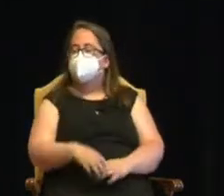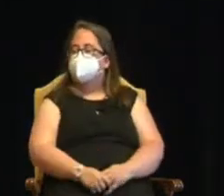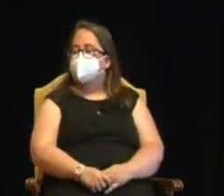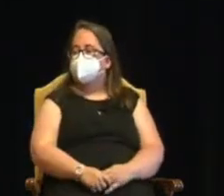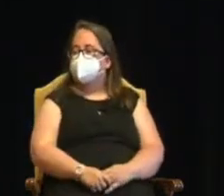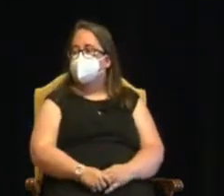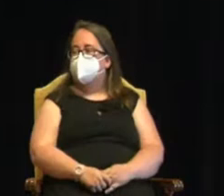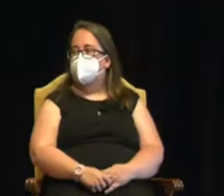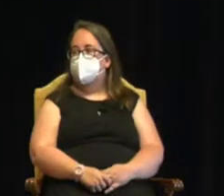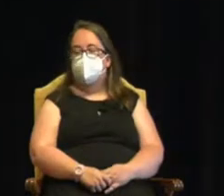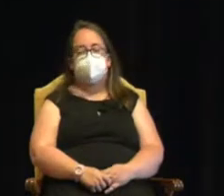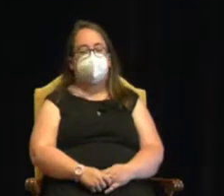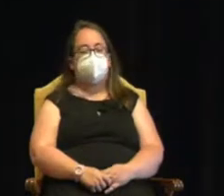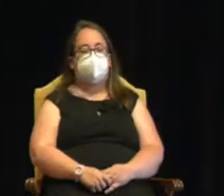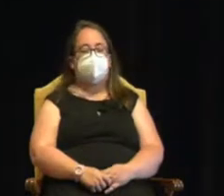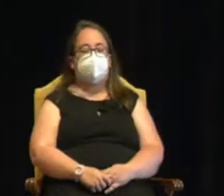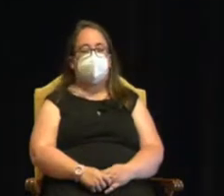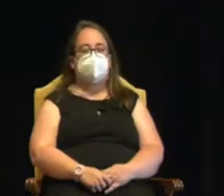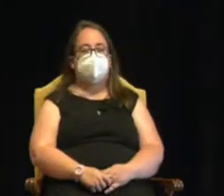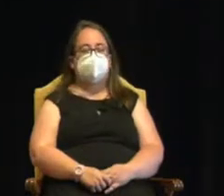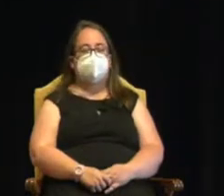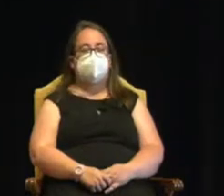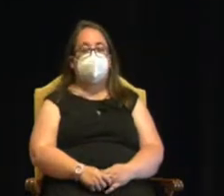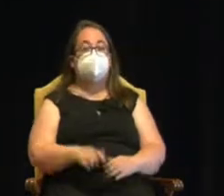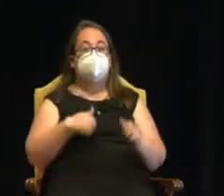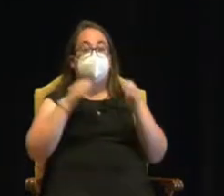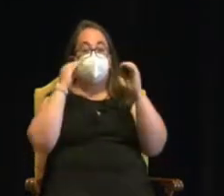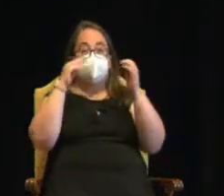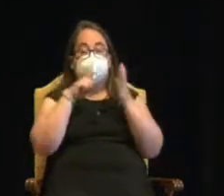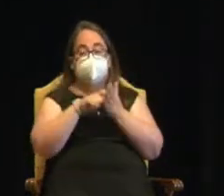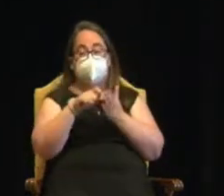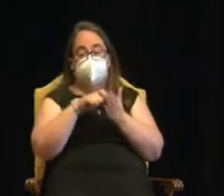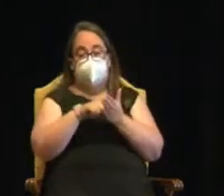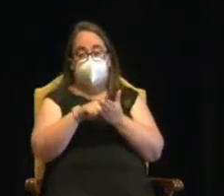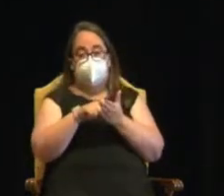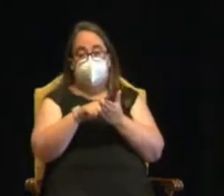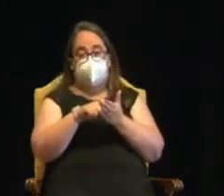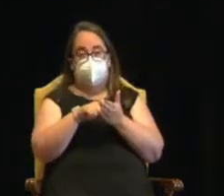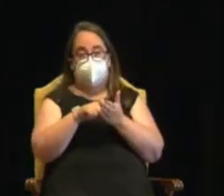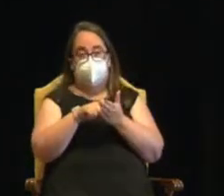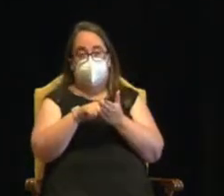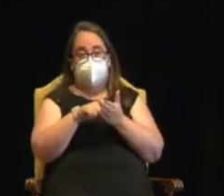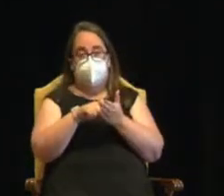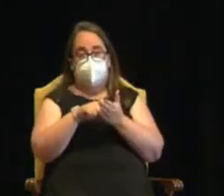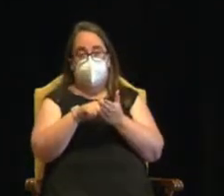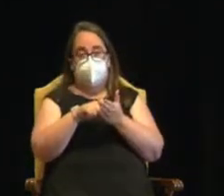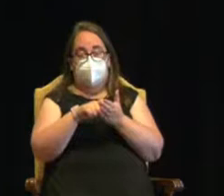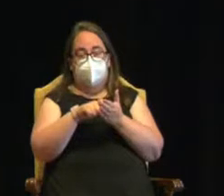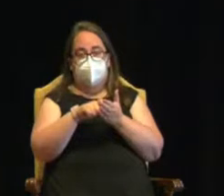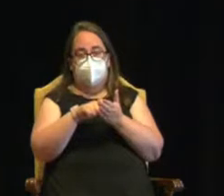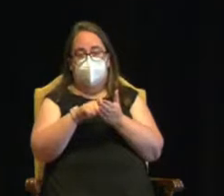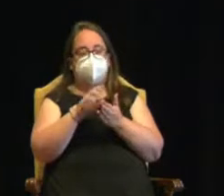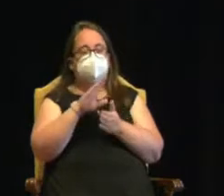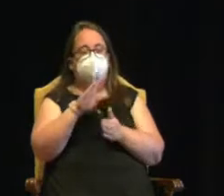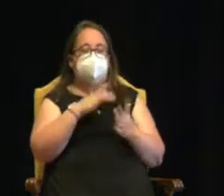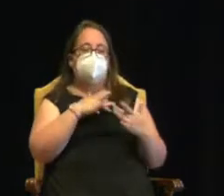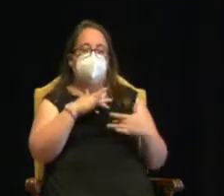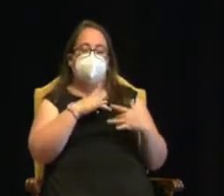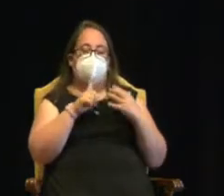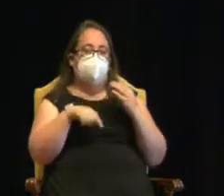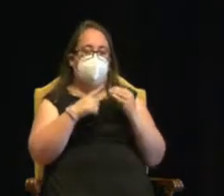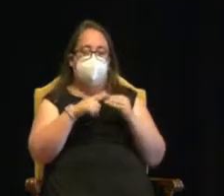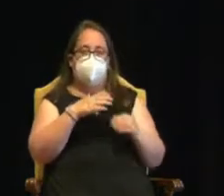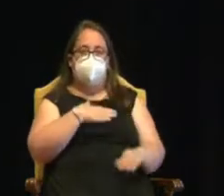think writing, so I teach writing and I never worry about